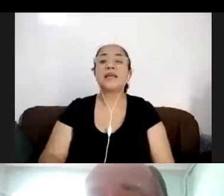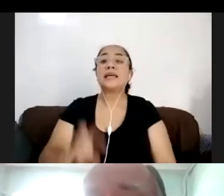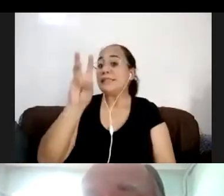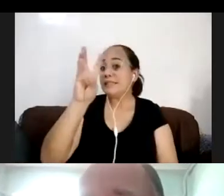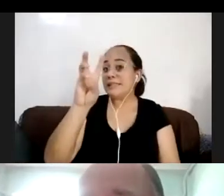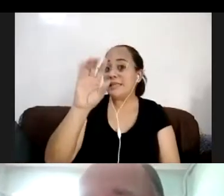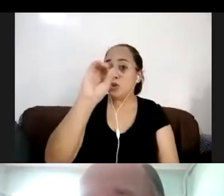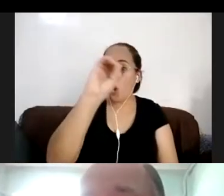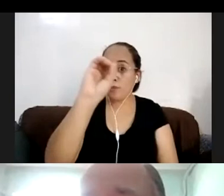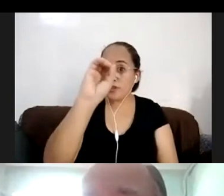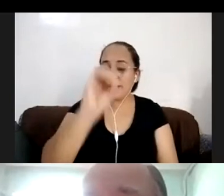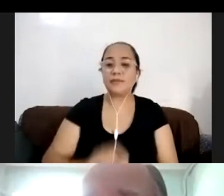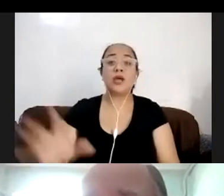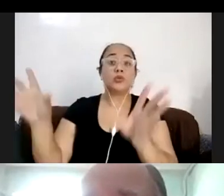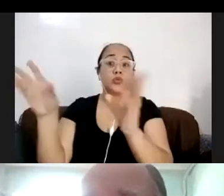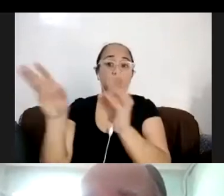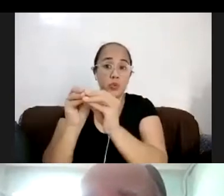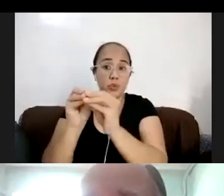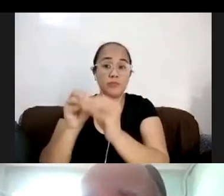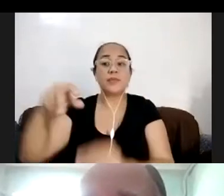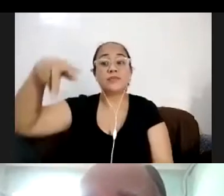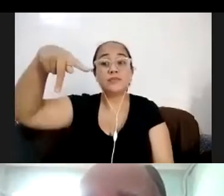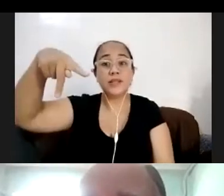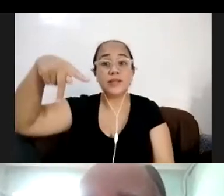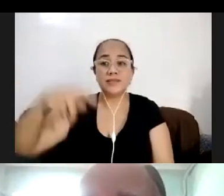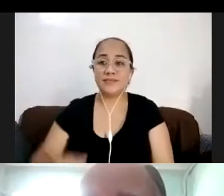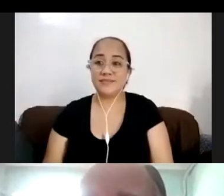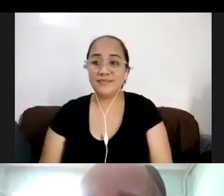and together is the predicate.